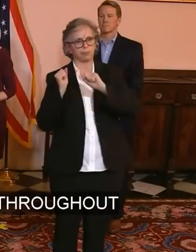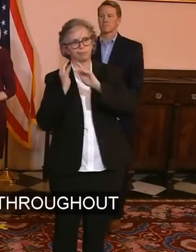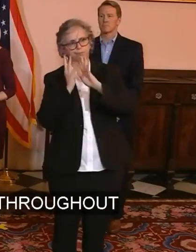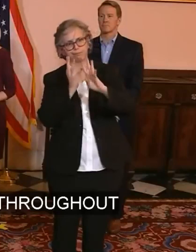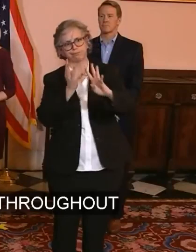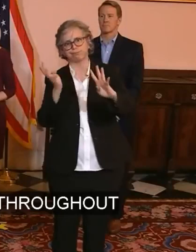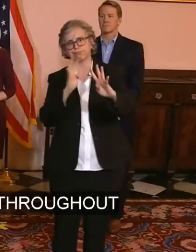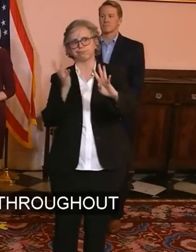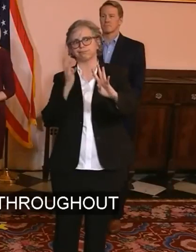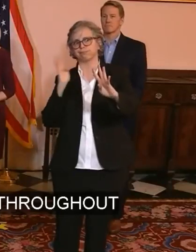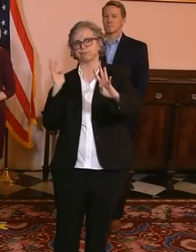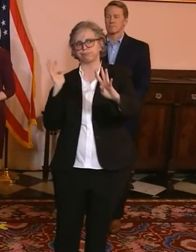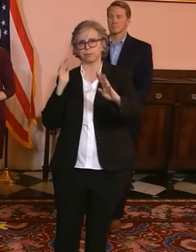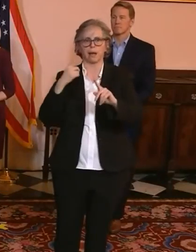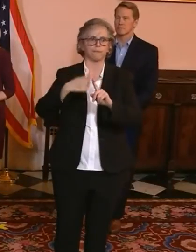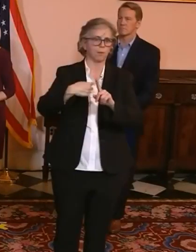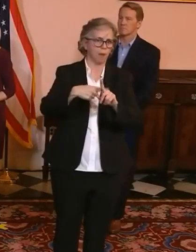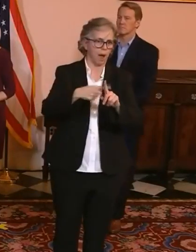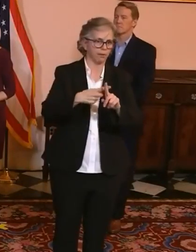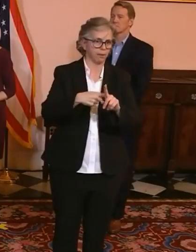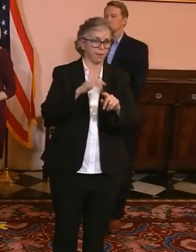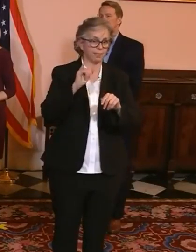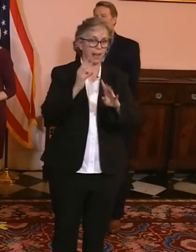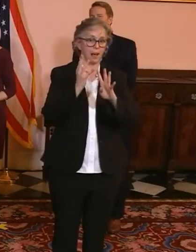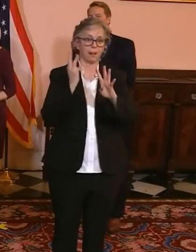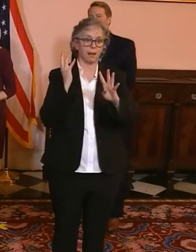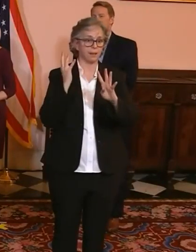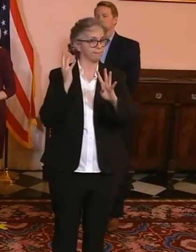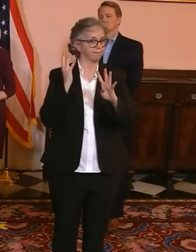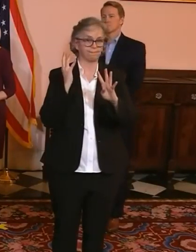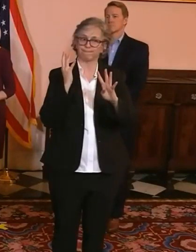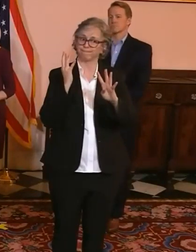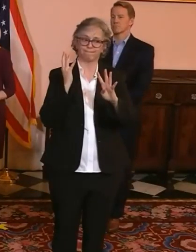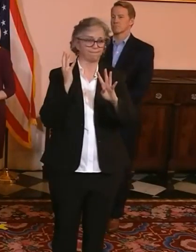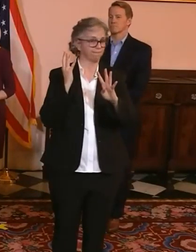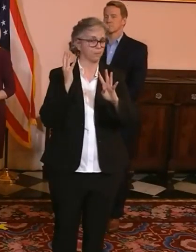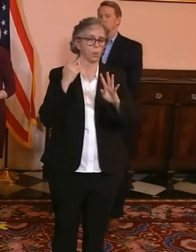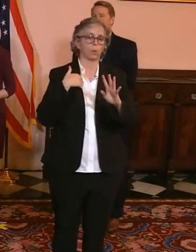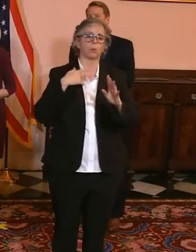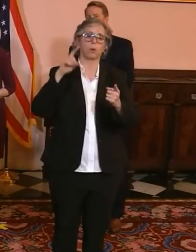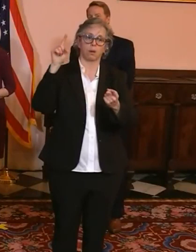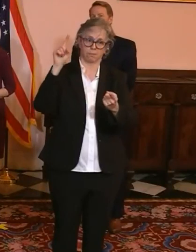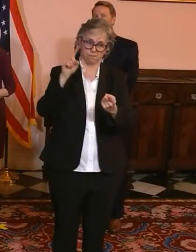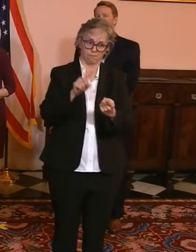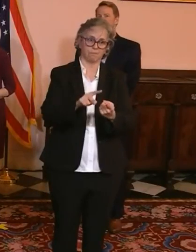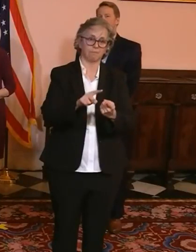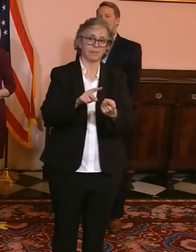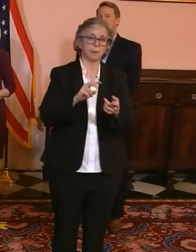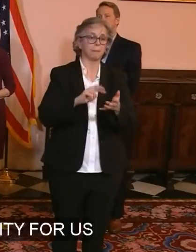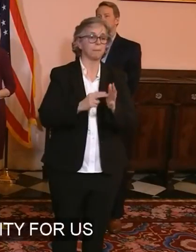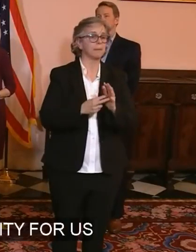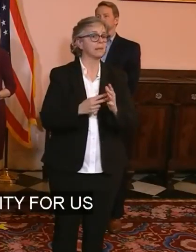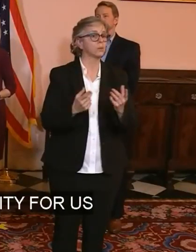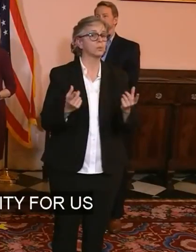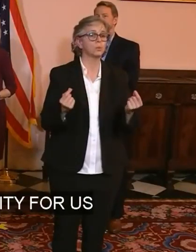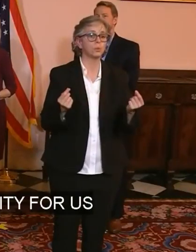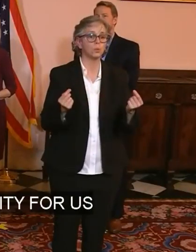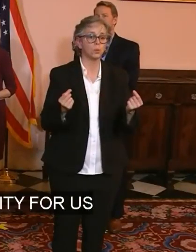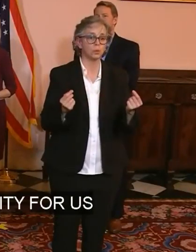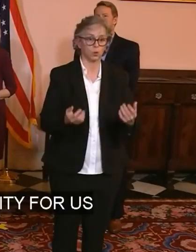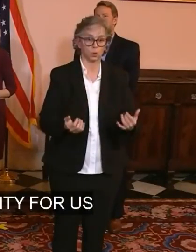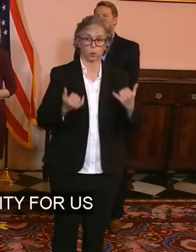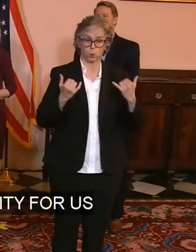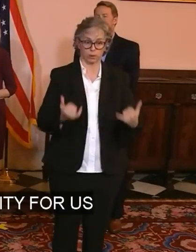an opportunity for us to slow this down. Therefore, we'll be closing. At the close of business today, we